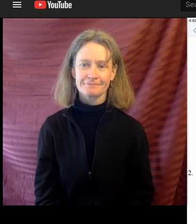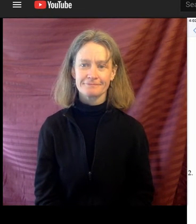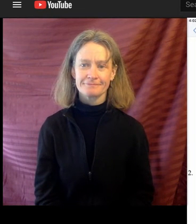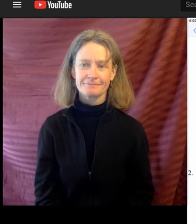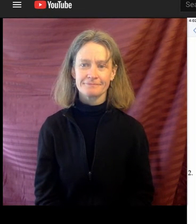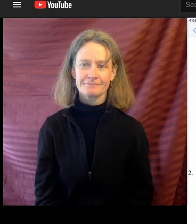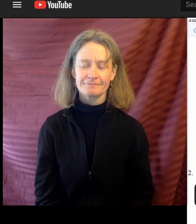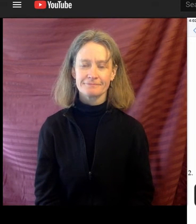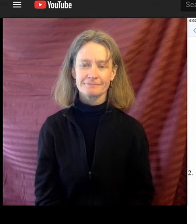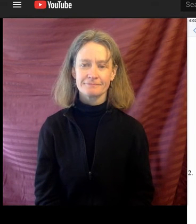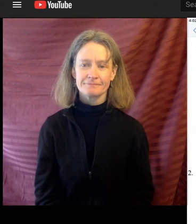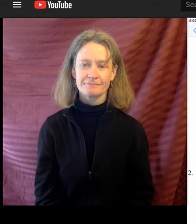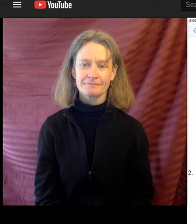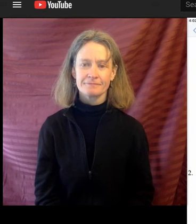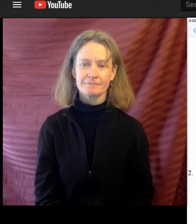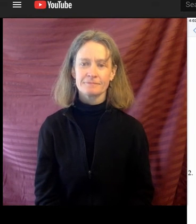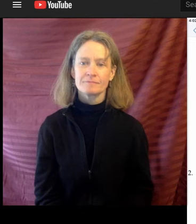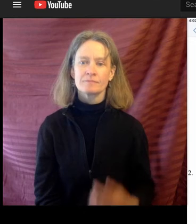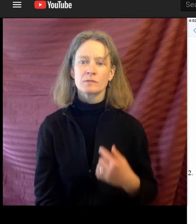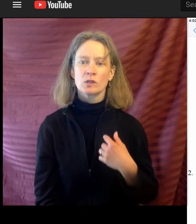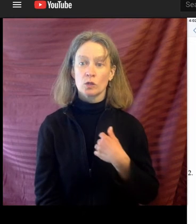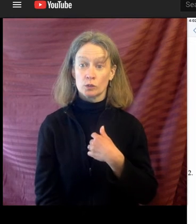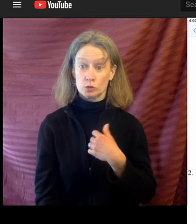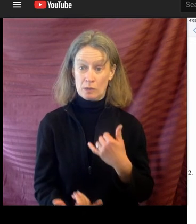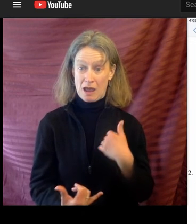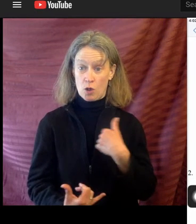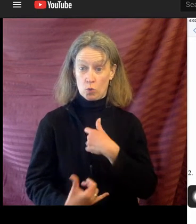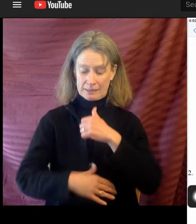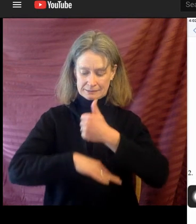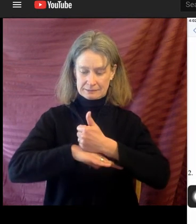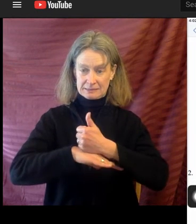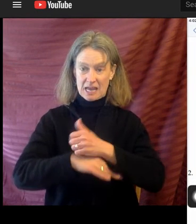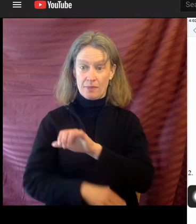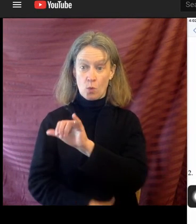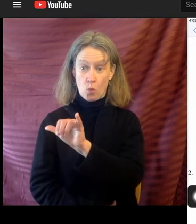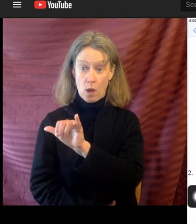So we can set our y equals 0